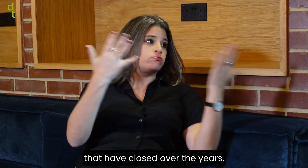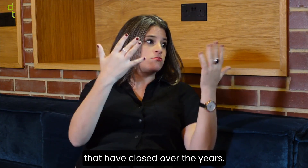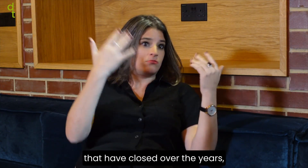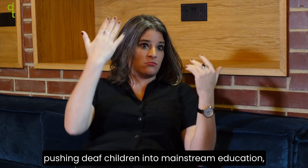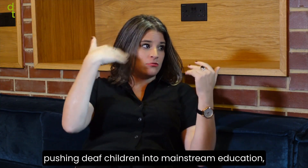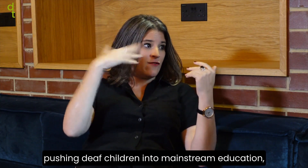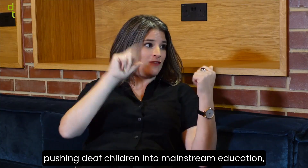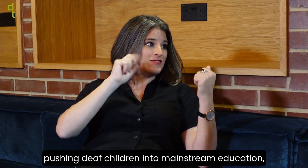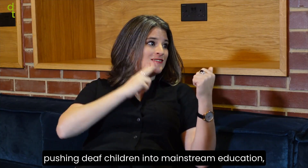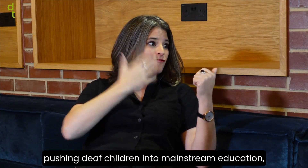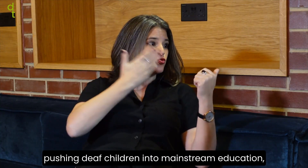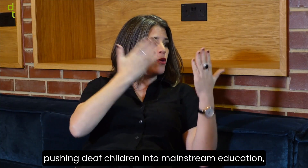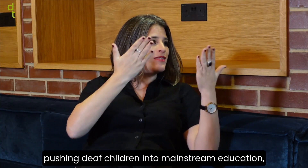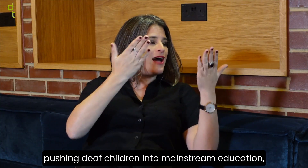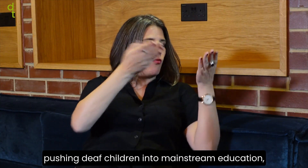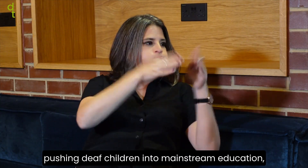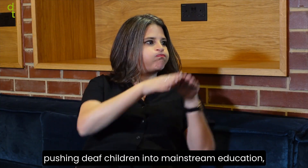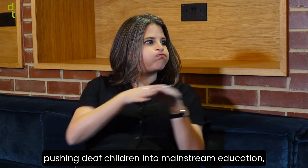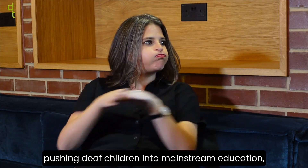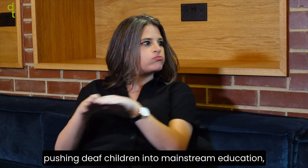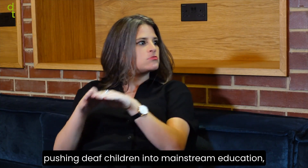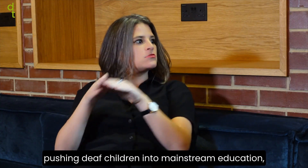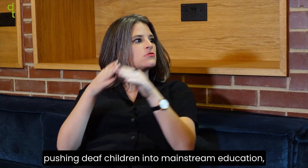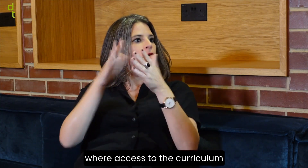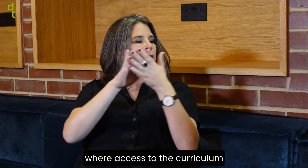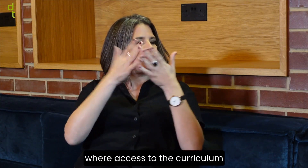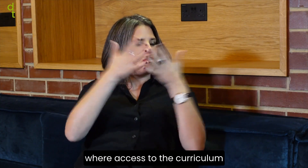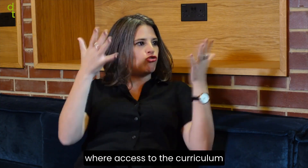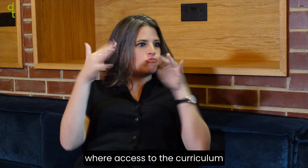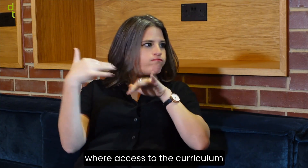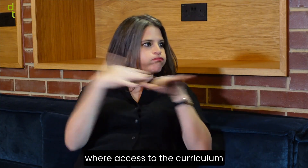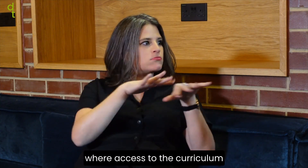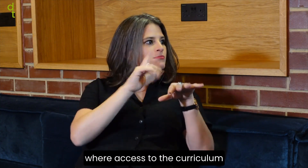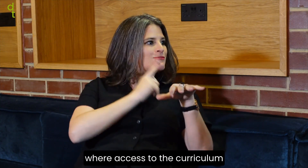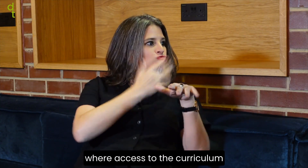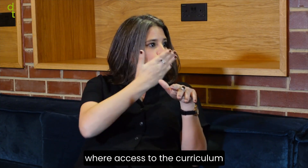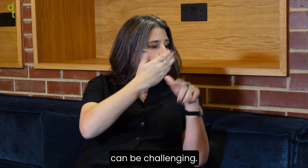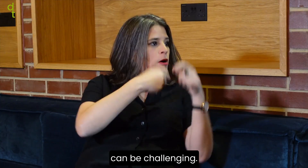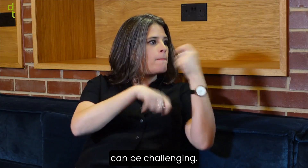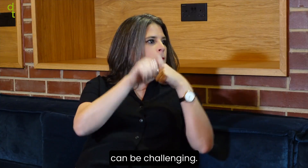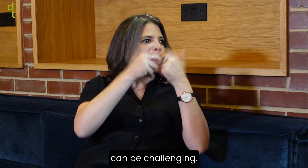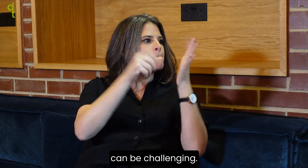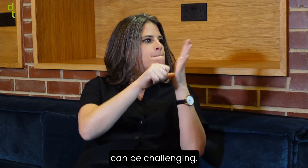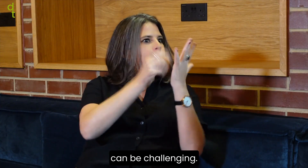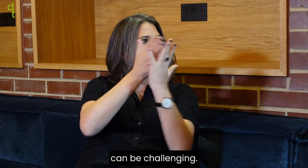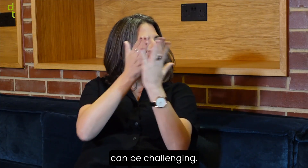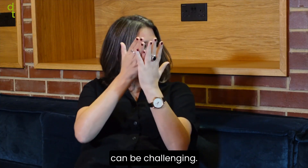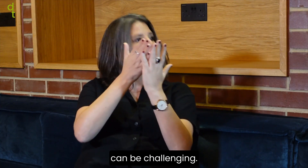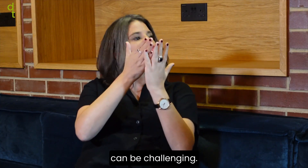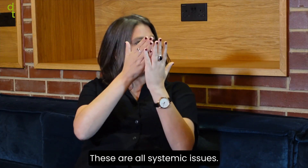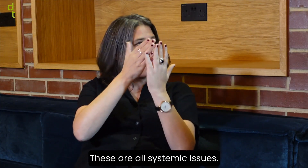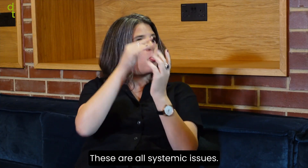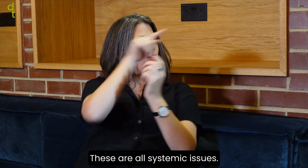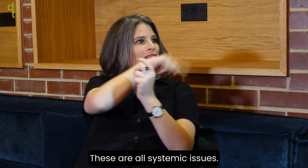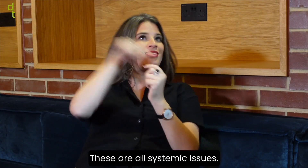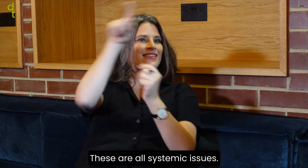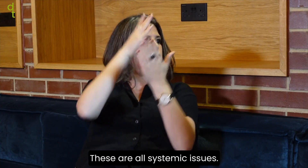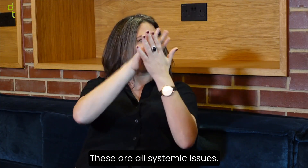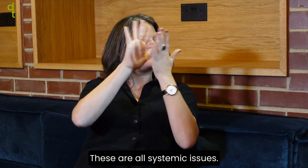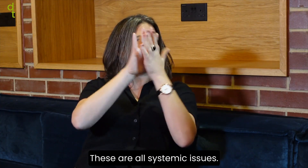the years, pushing deaf children into mainstream education, where access to the curriculum can be challenging. These are all